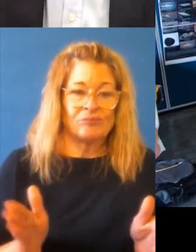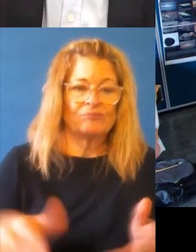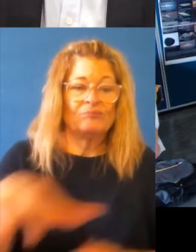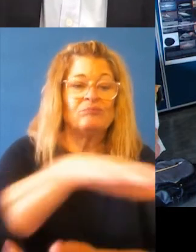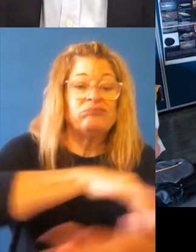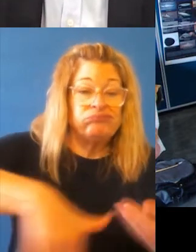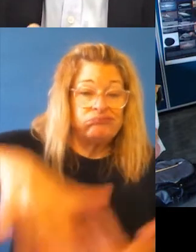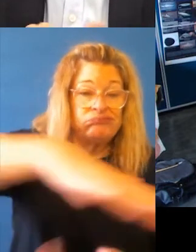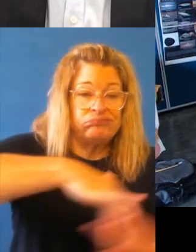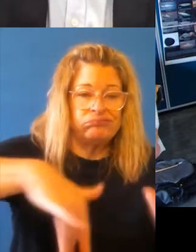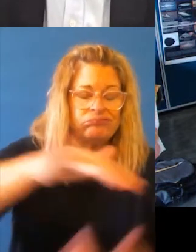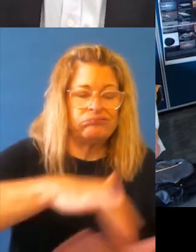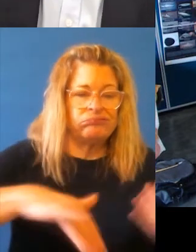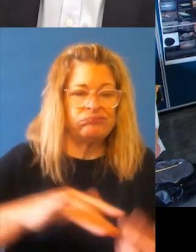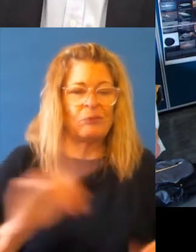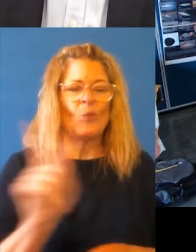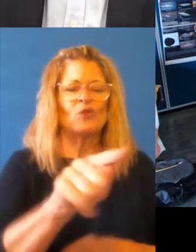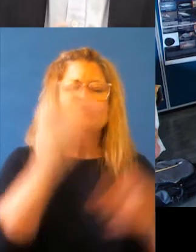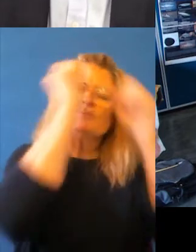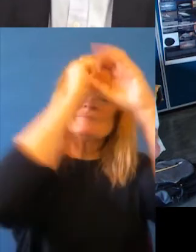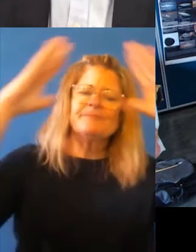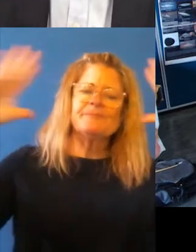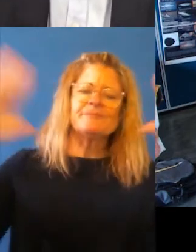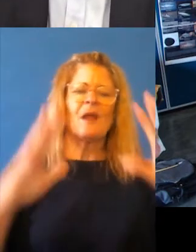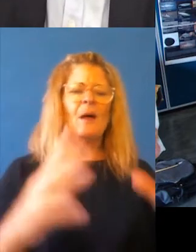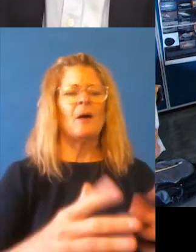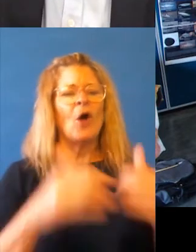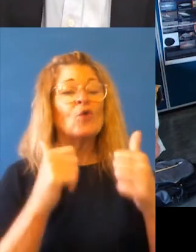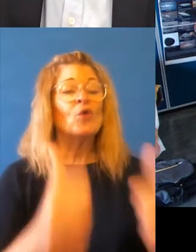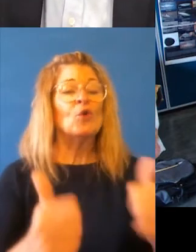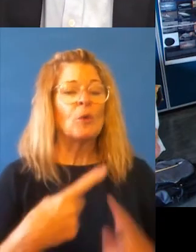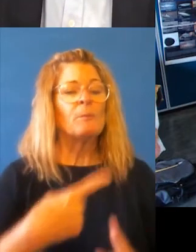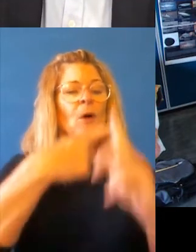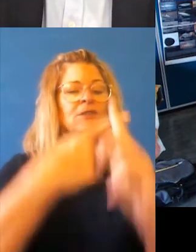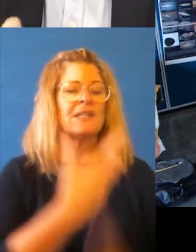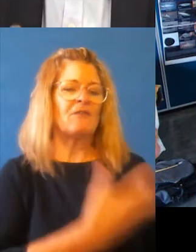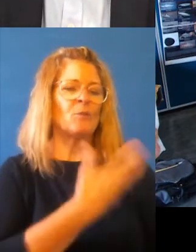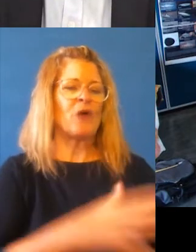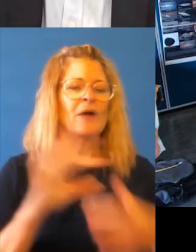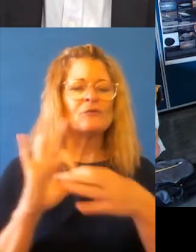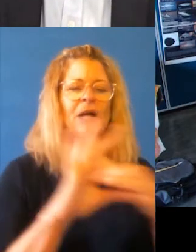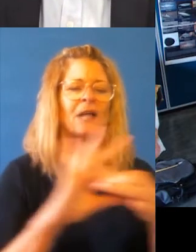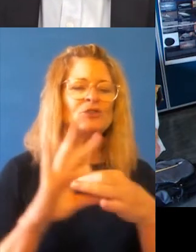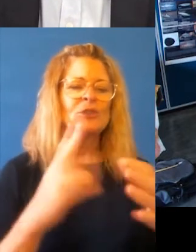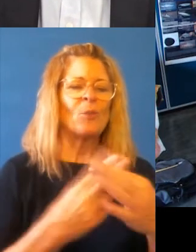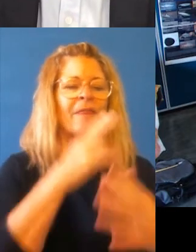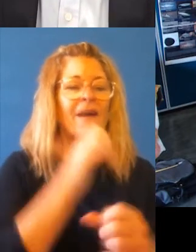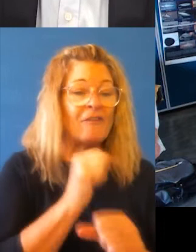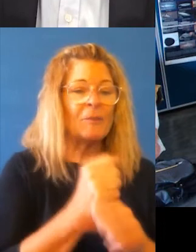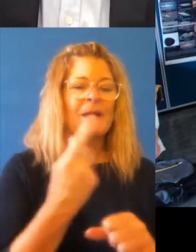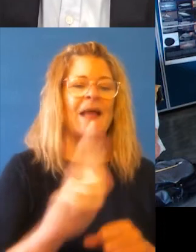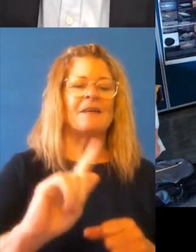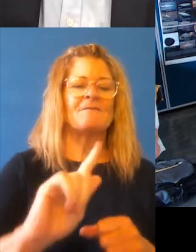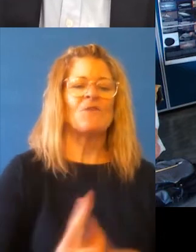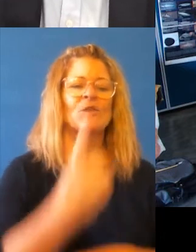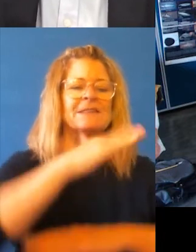partnership between governments and their departments and First Nations communities look like in